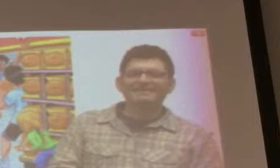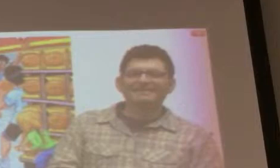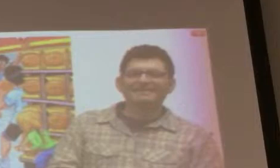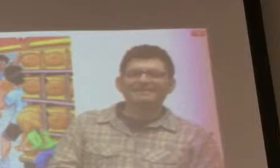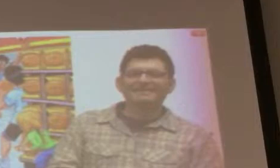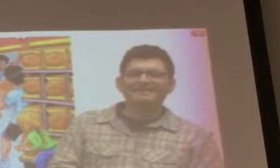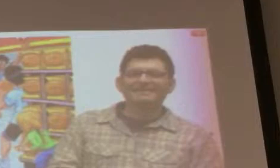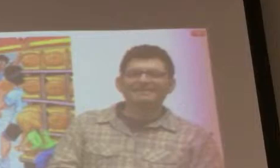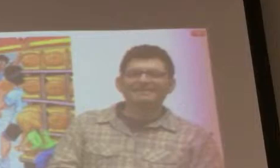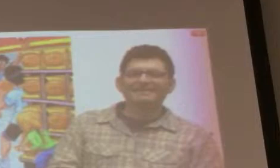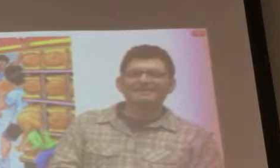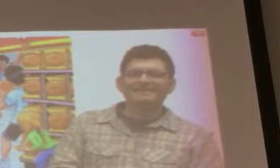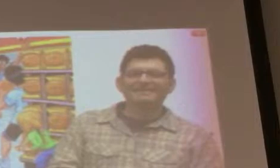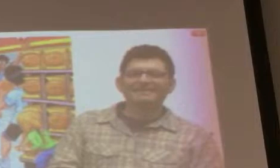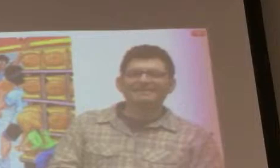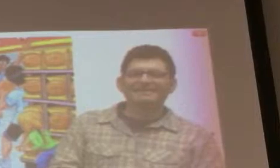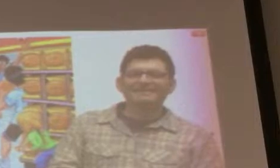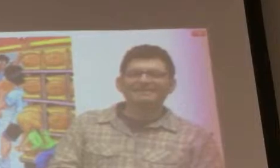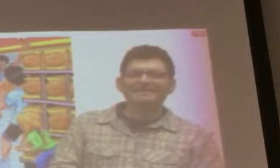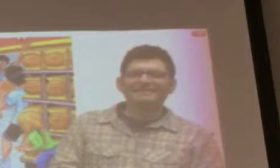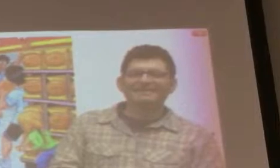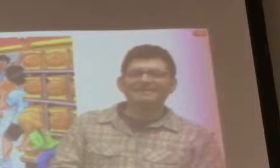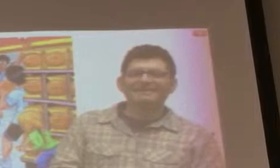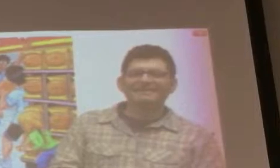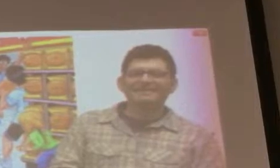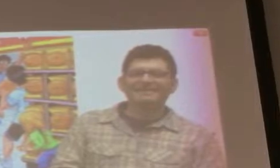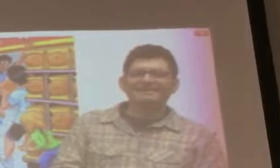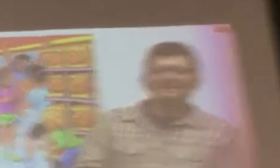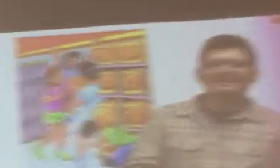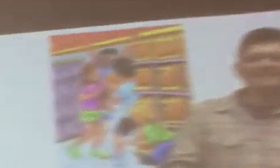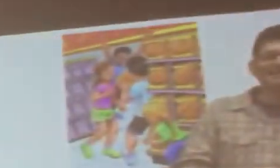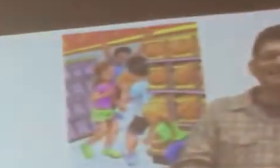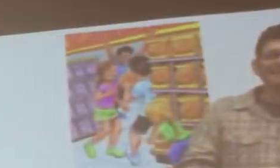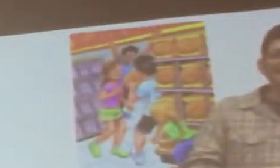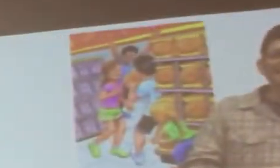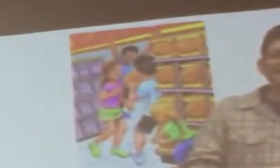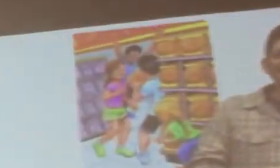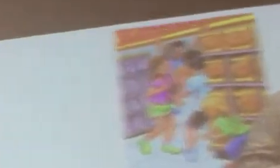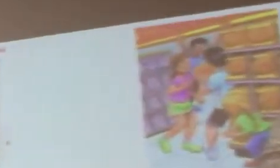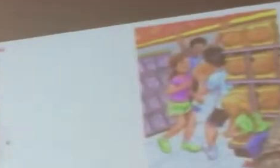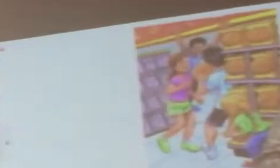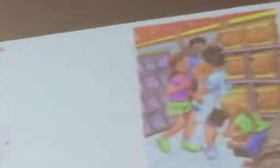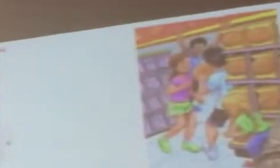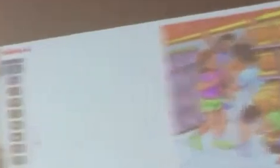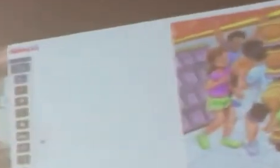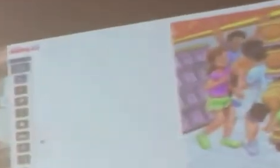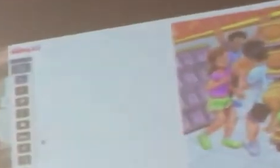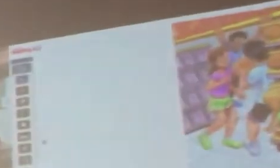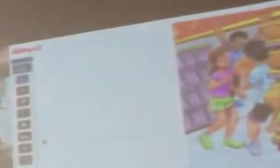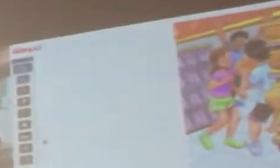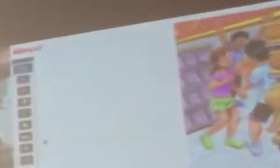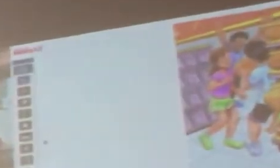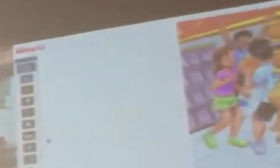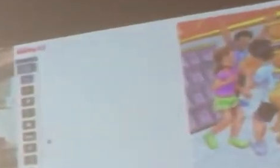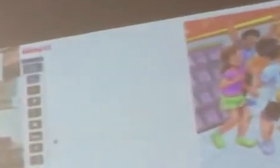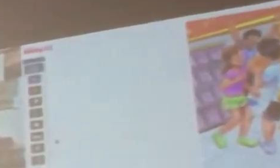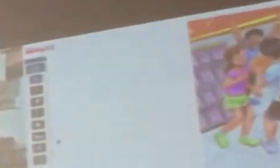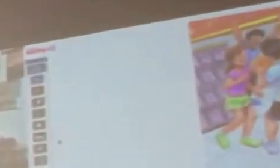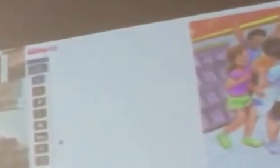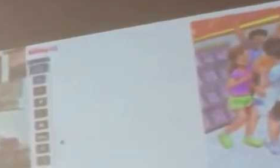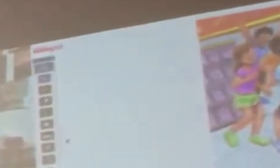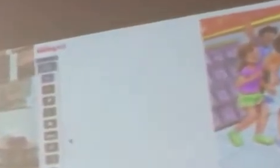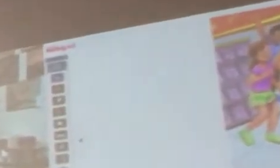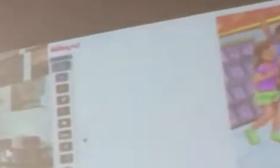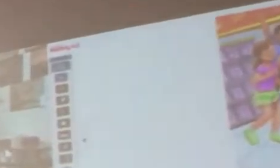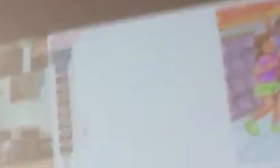okay. And then he also did that with a mother and a baby. And then the grandfather is who he was talking about right